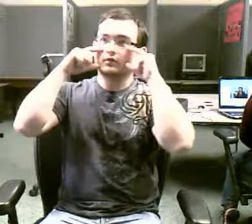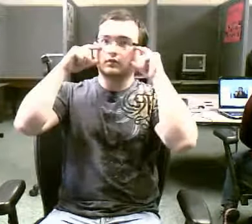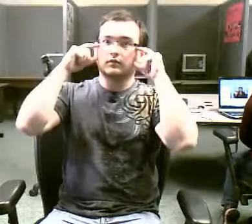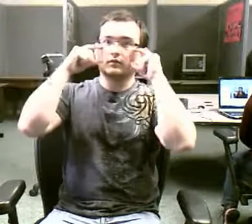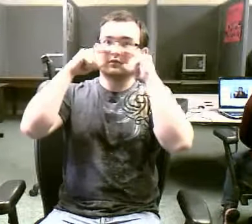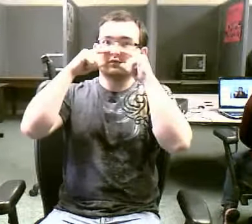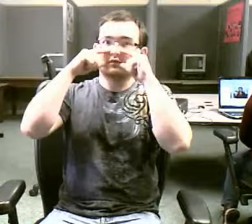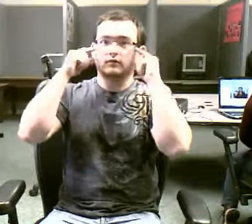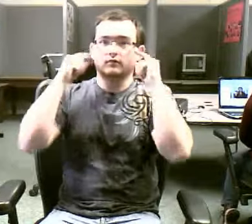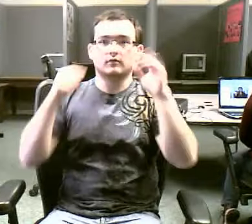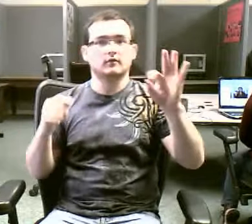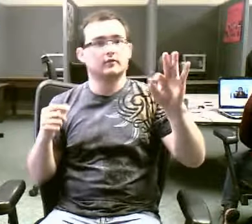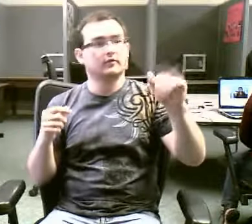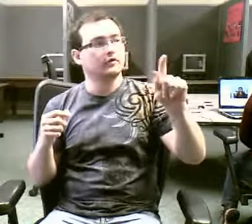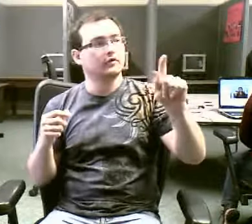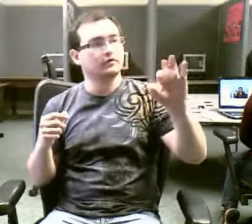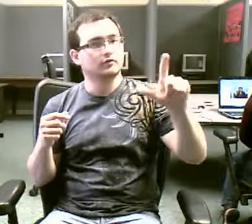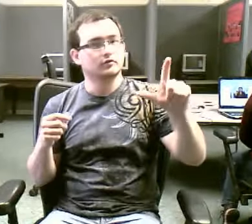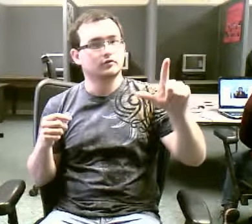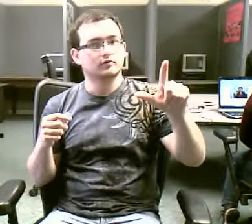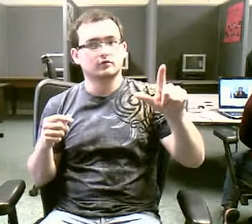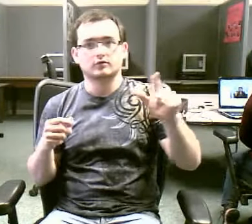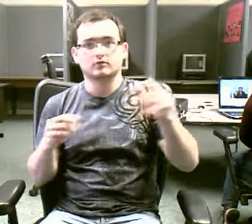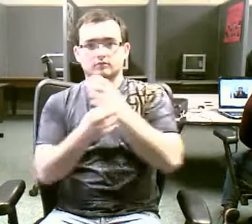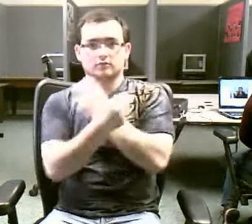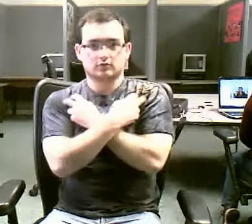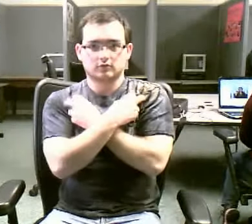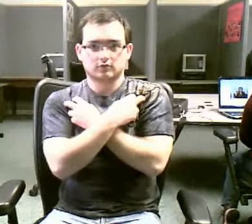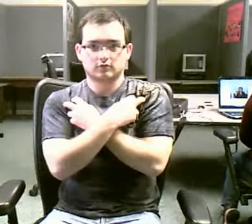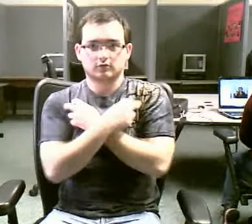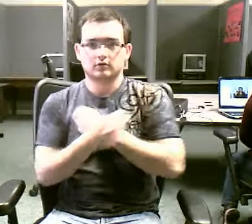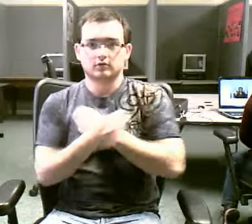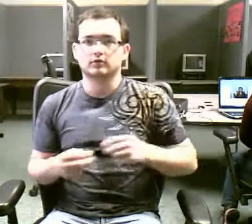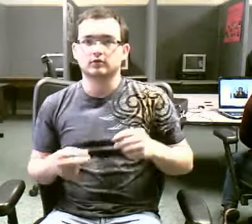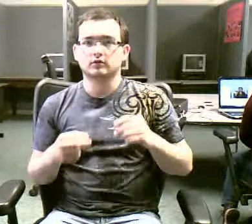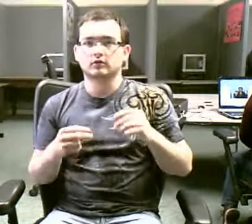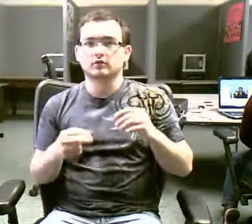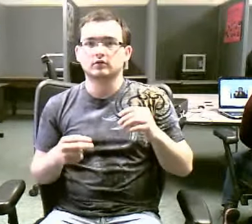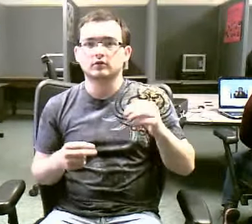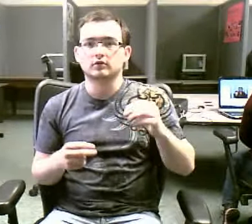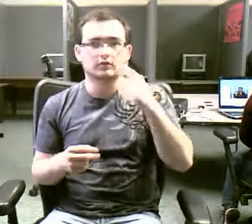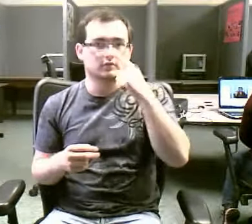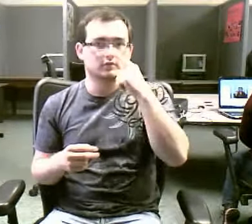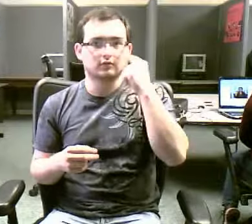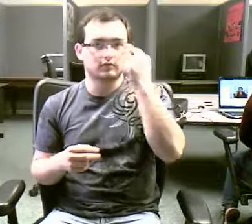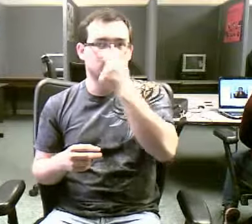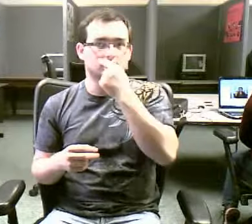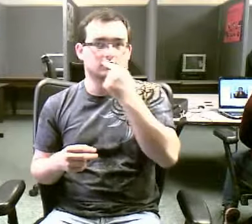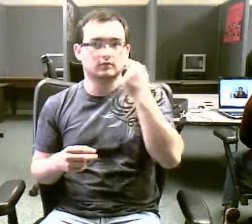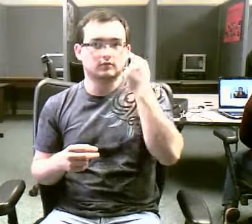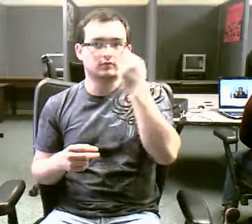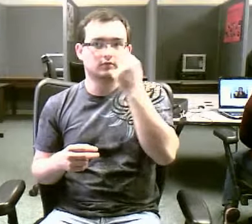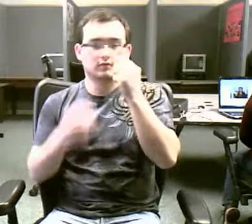cranial bones and 14 facial bones. Thus, the skull consists of 22 bones.